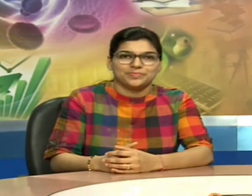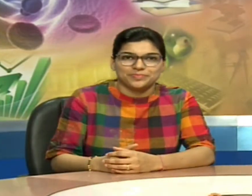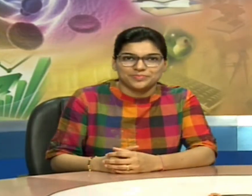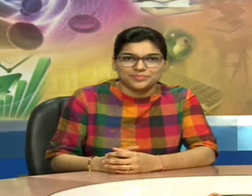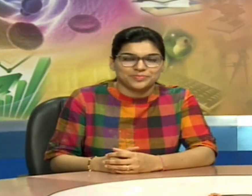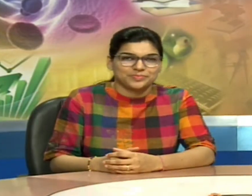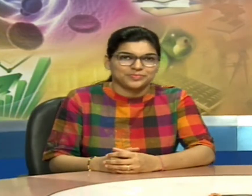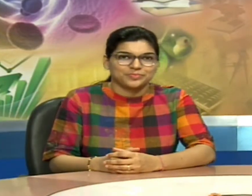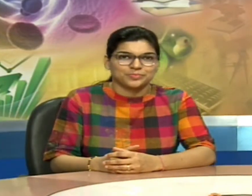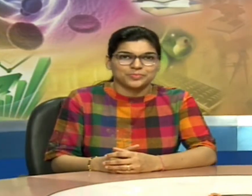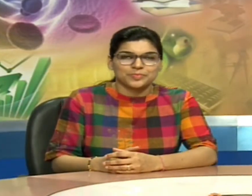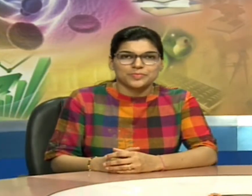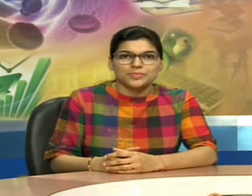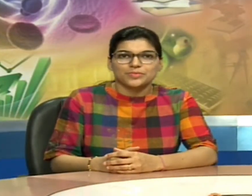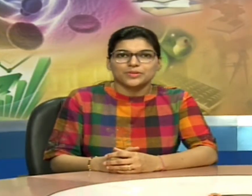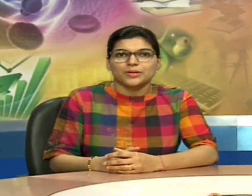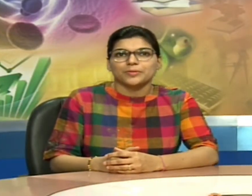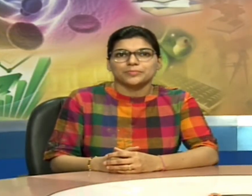in under nature.